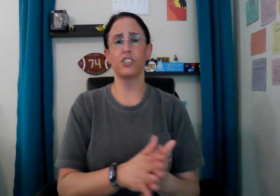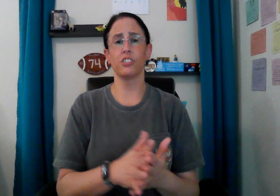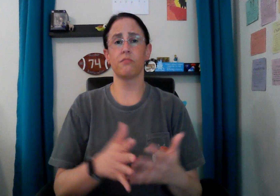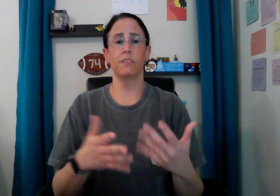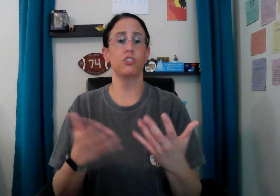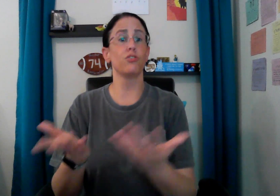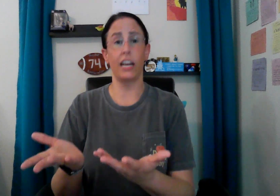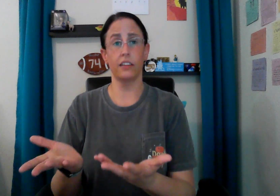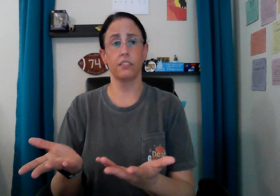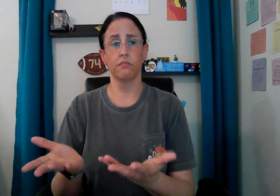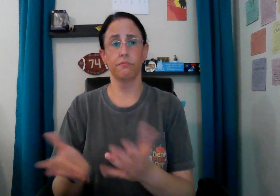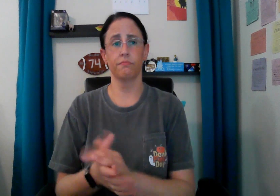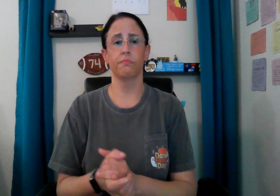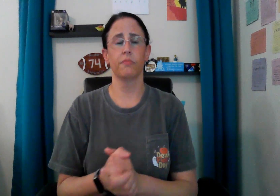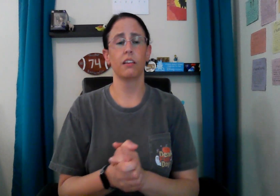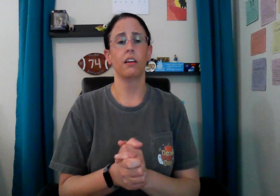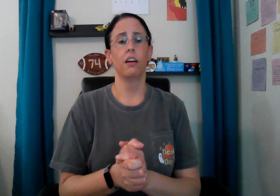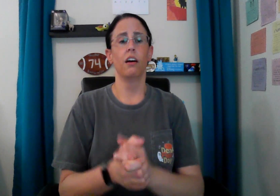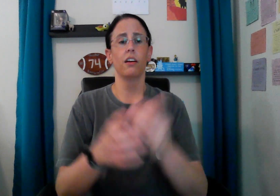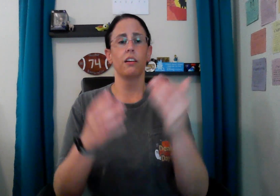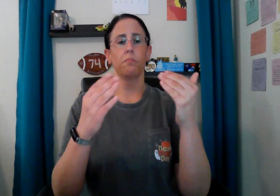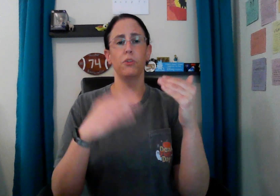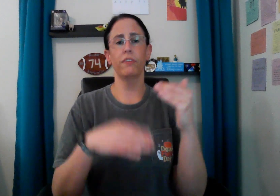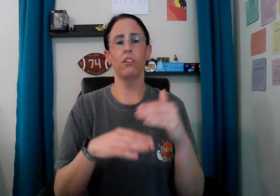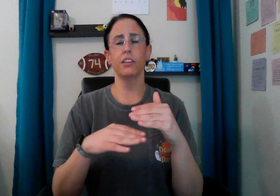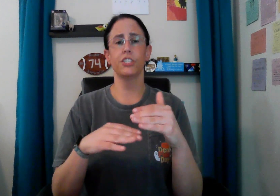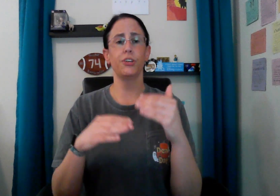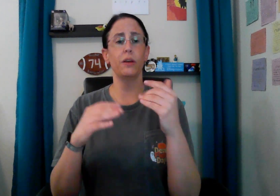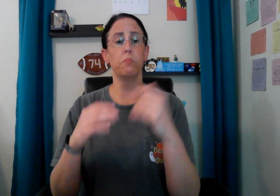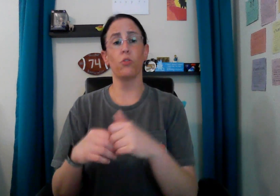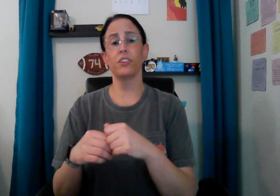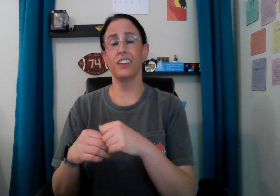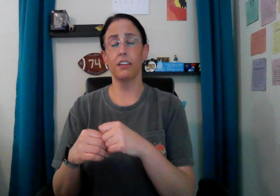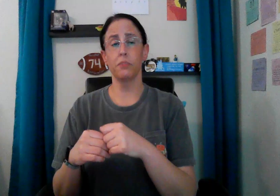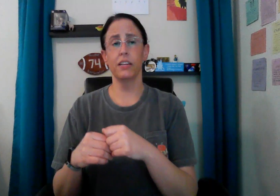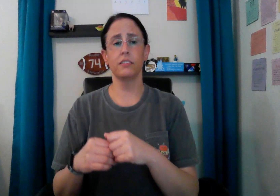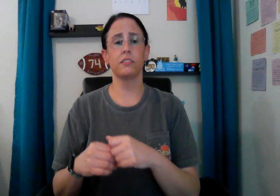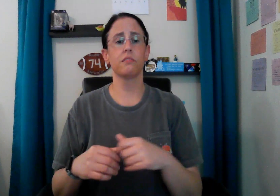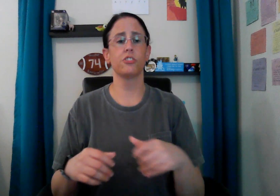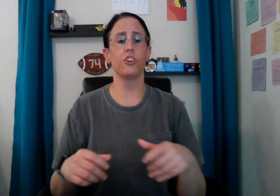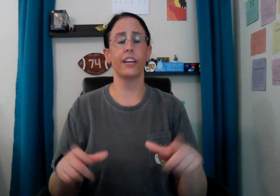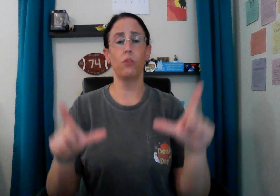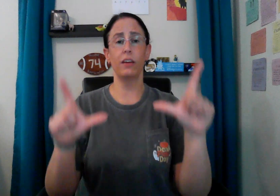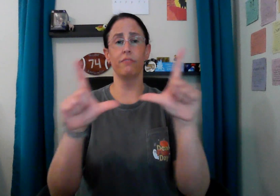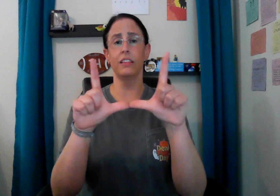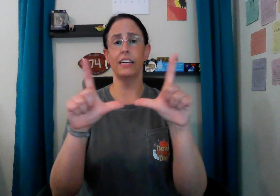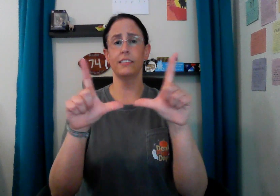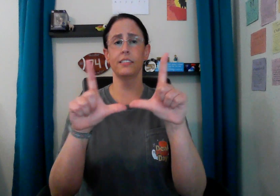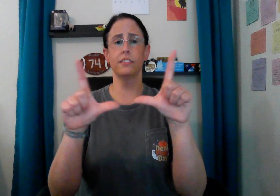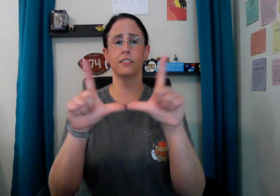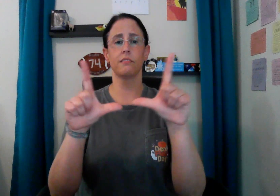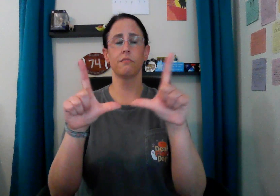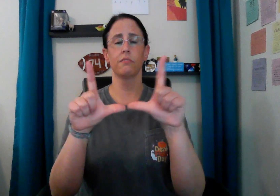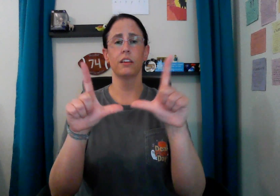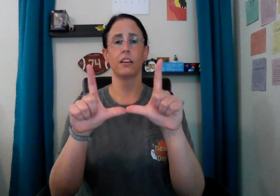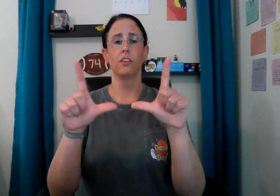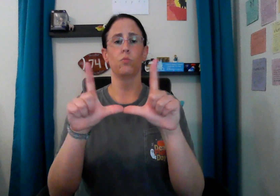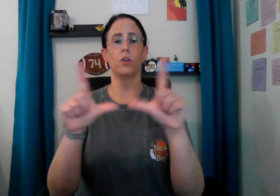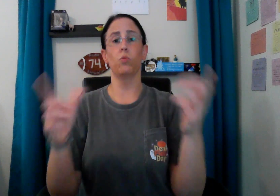just direct. Moving on to important documents. Starting out, we have license. Well, what